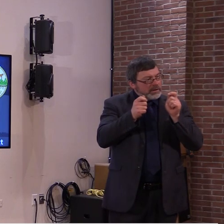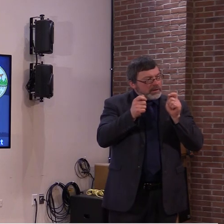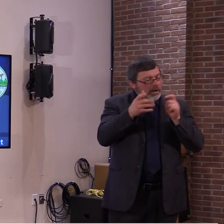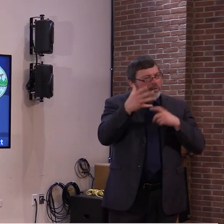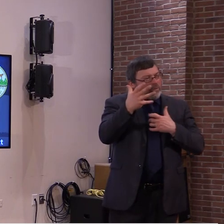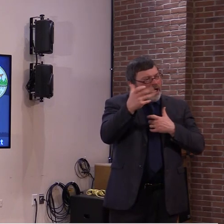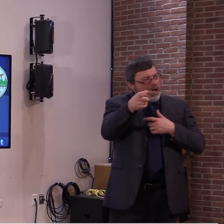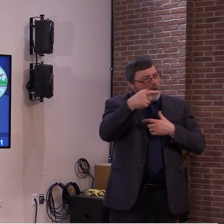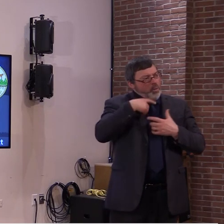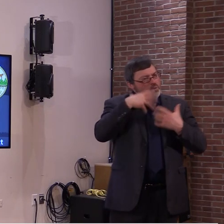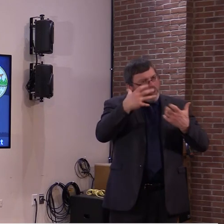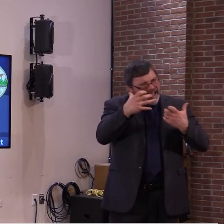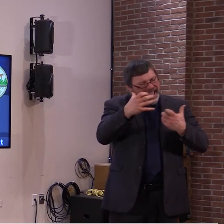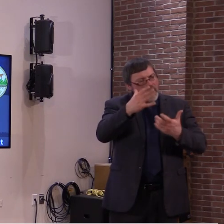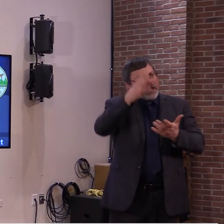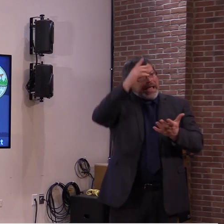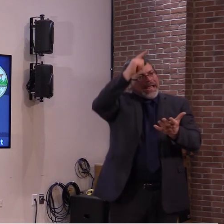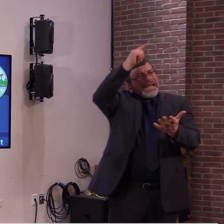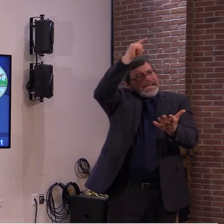taking people at their word?